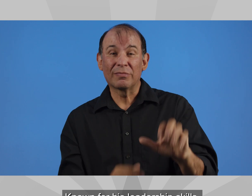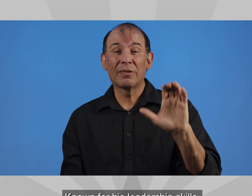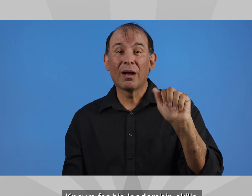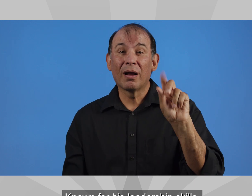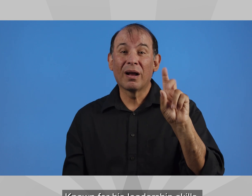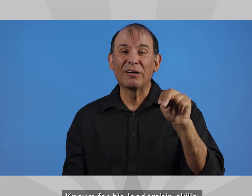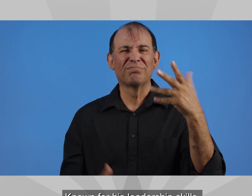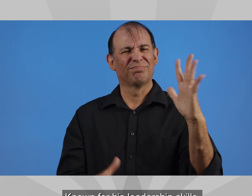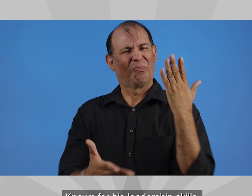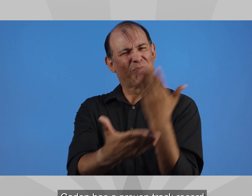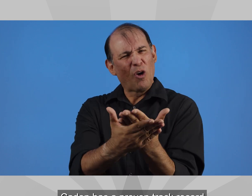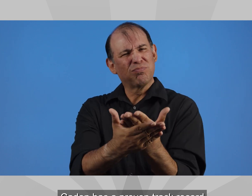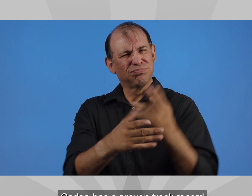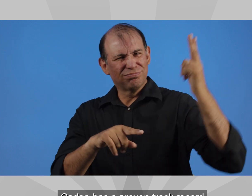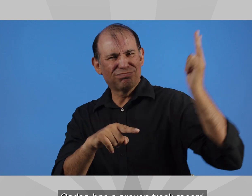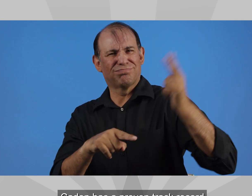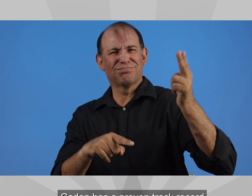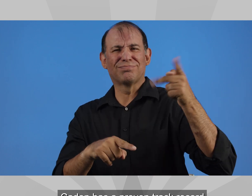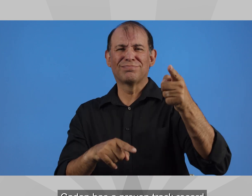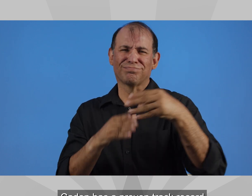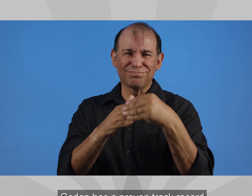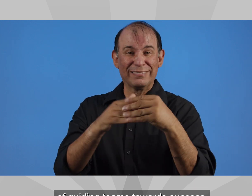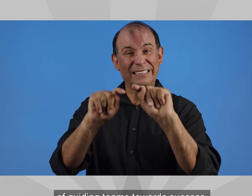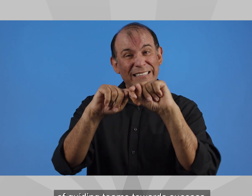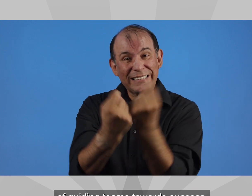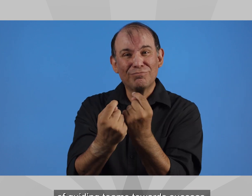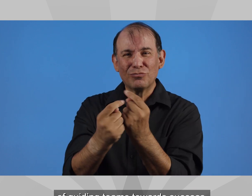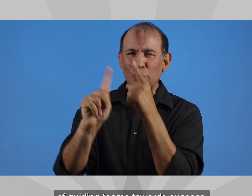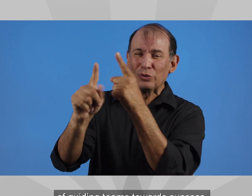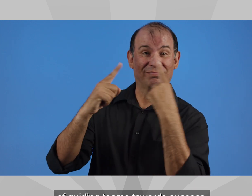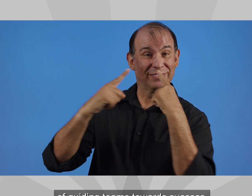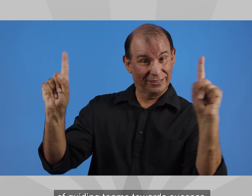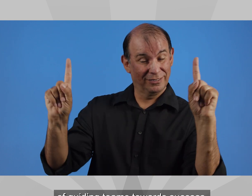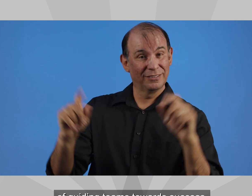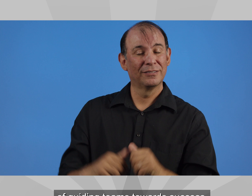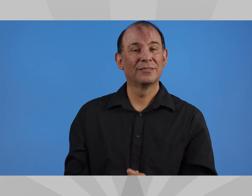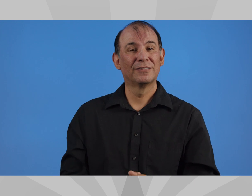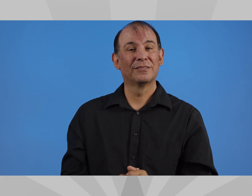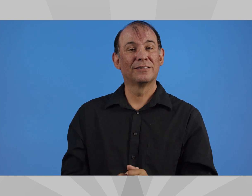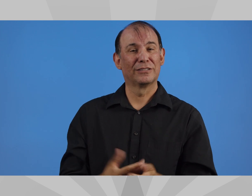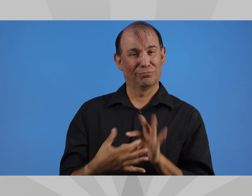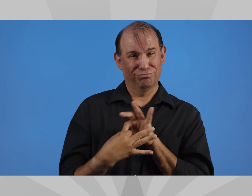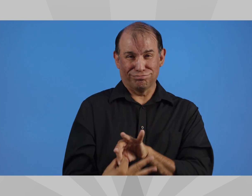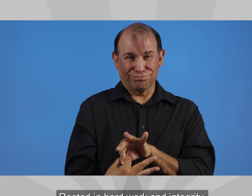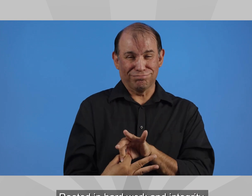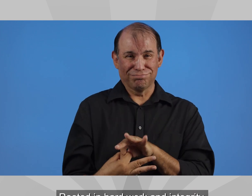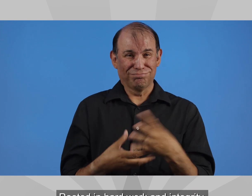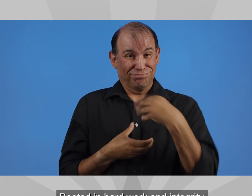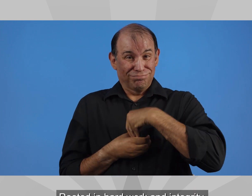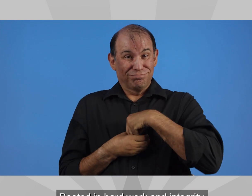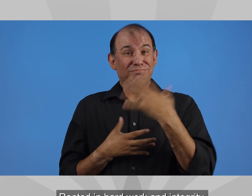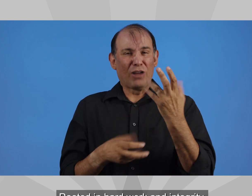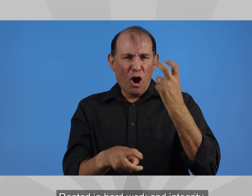for his leadership skills, Caden has a proven track record of guiding teams toward success. Rooted